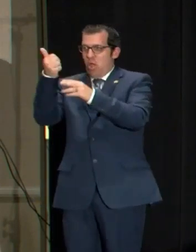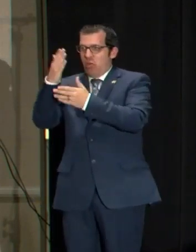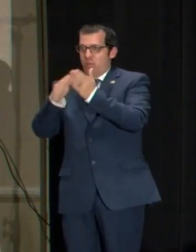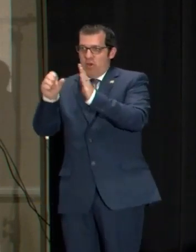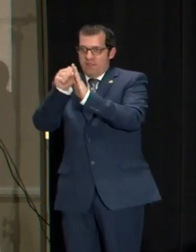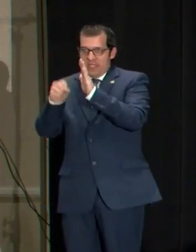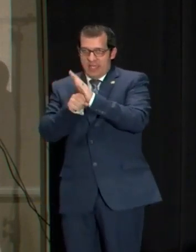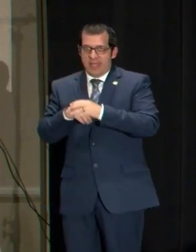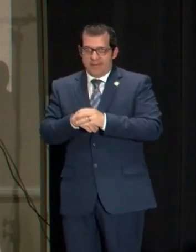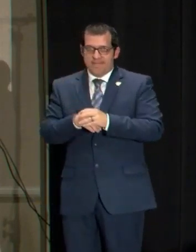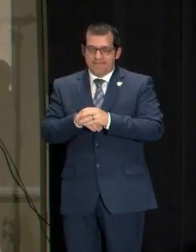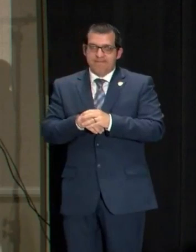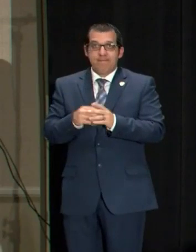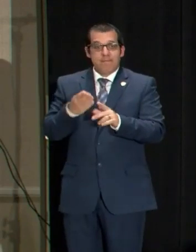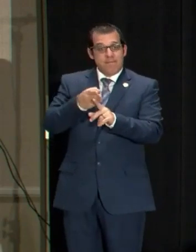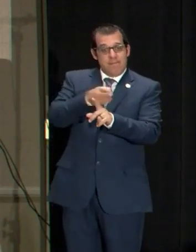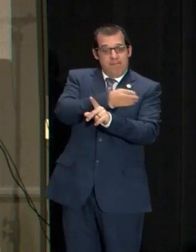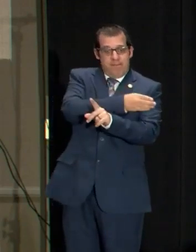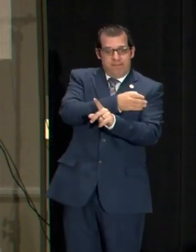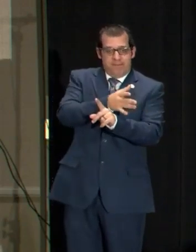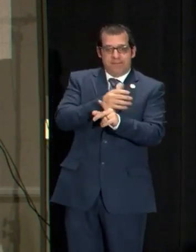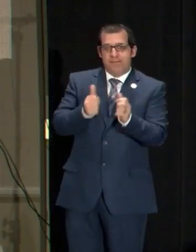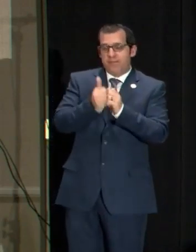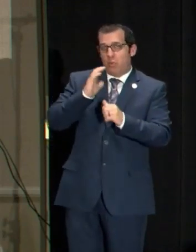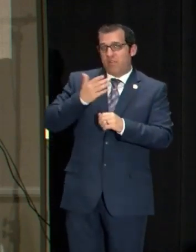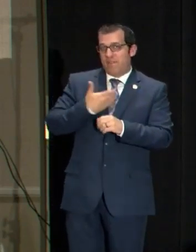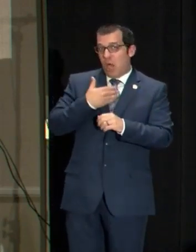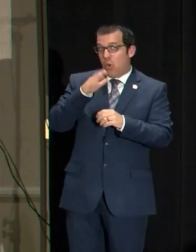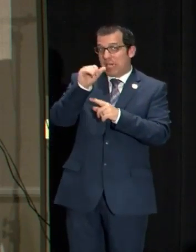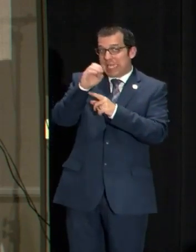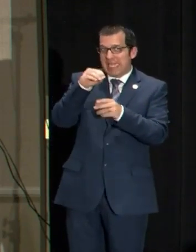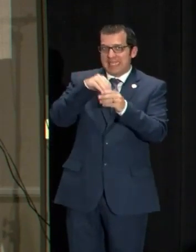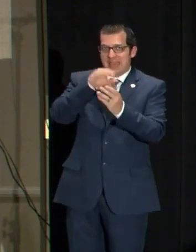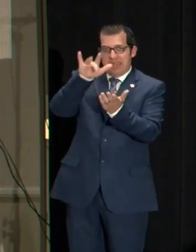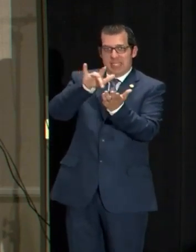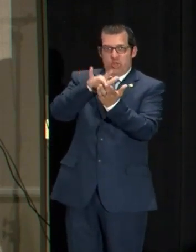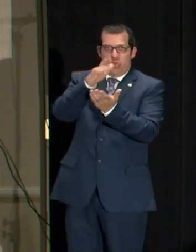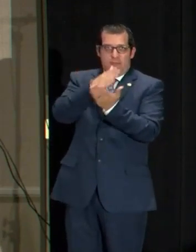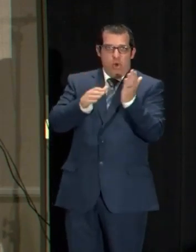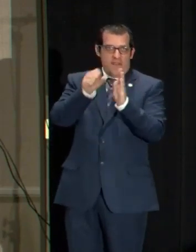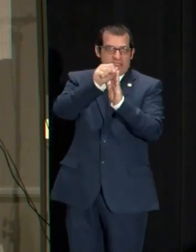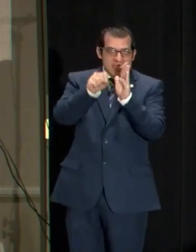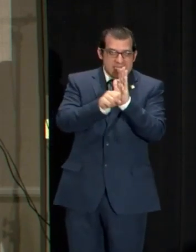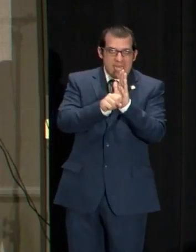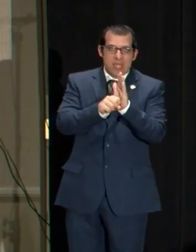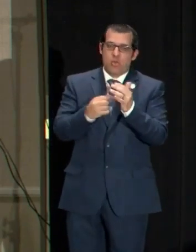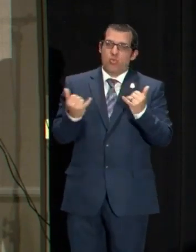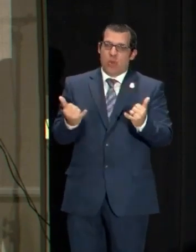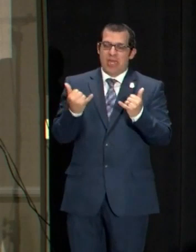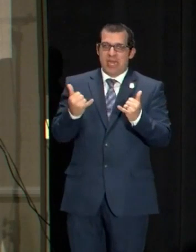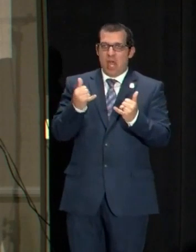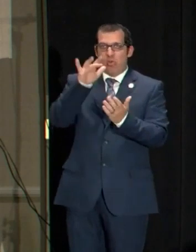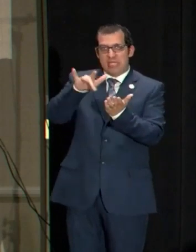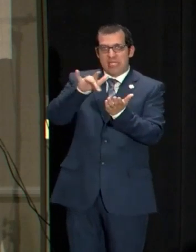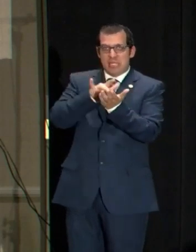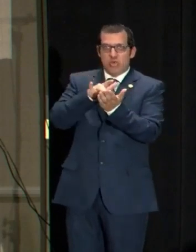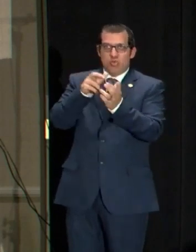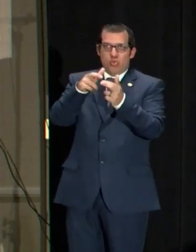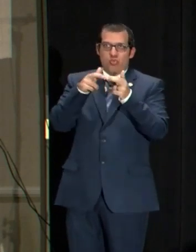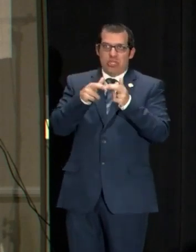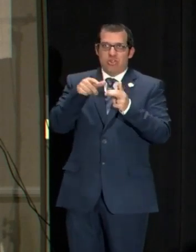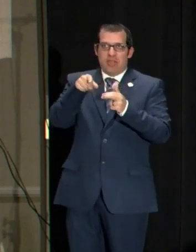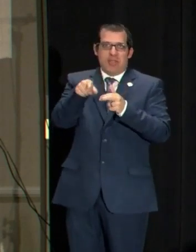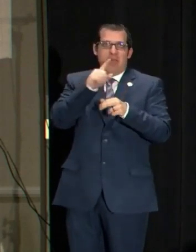others. Early on, most of our cases were in the central part of the state, and right now the central region is